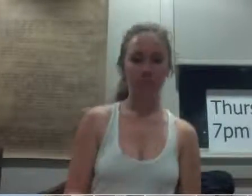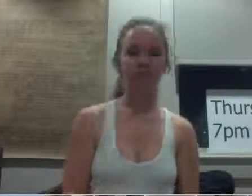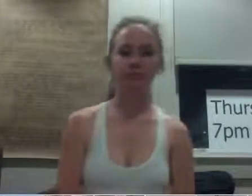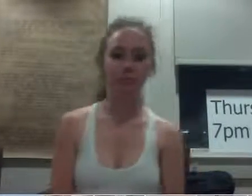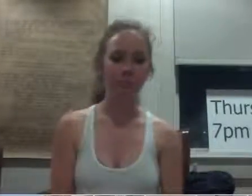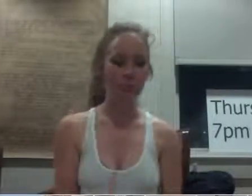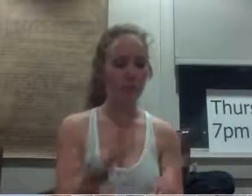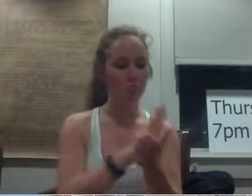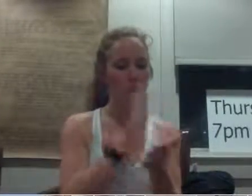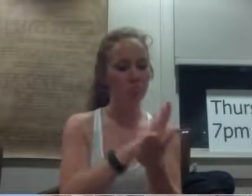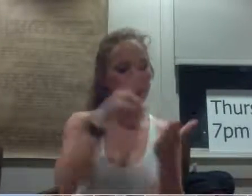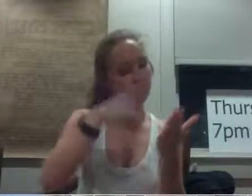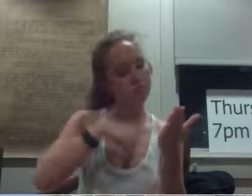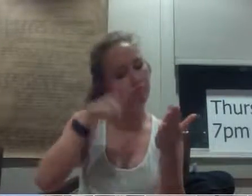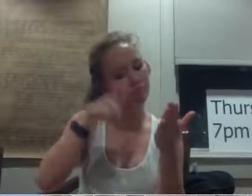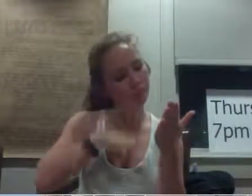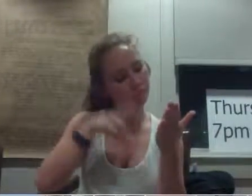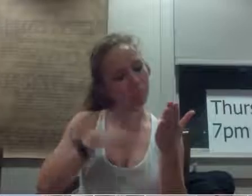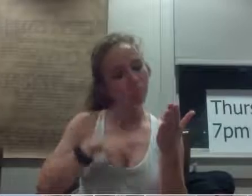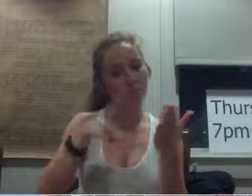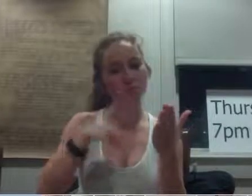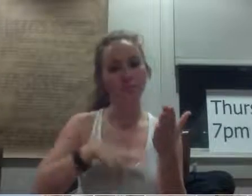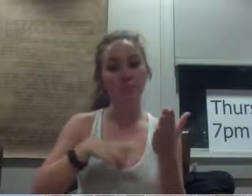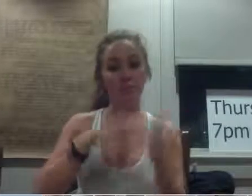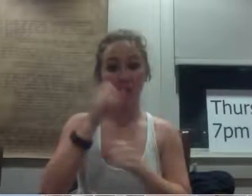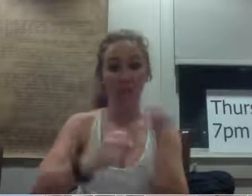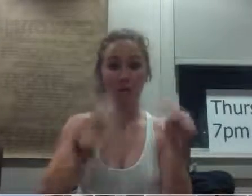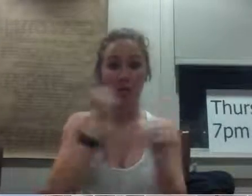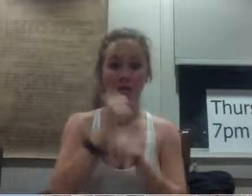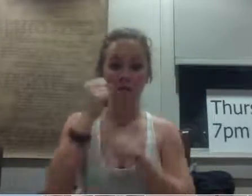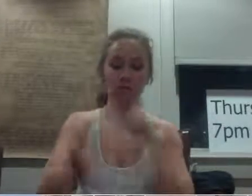Oh, no. So if you read the papers,